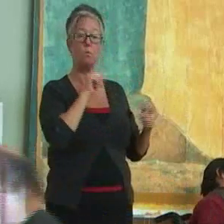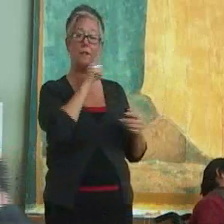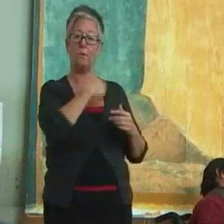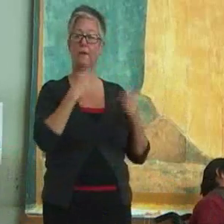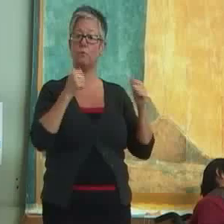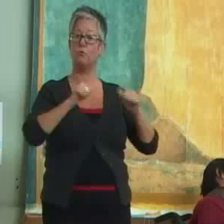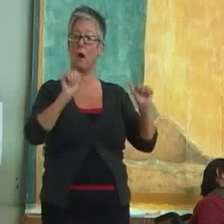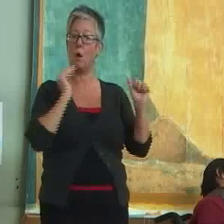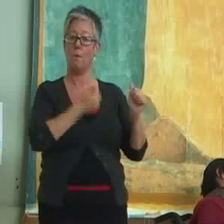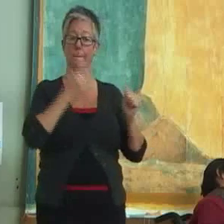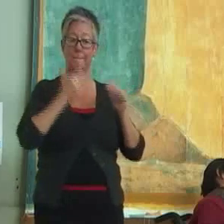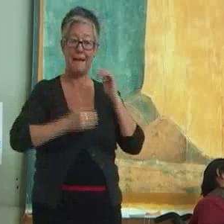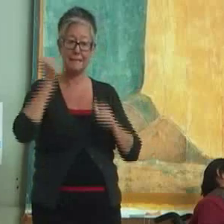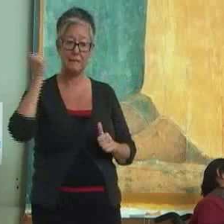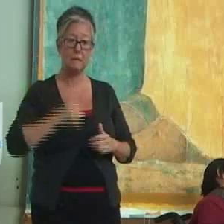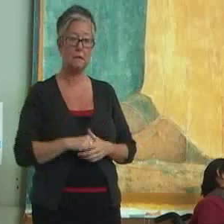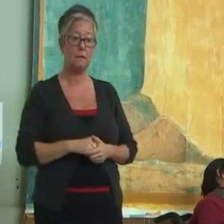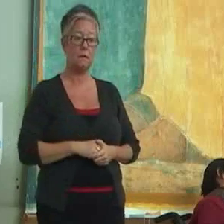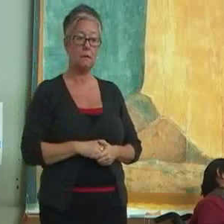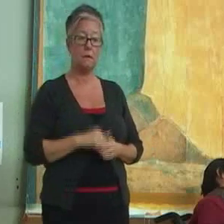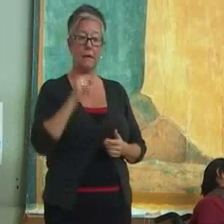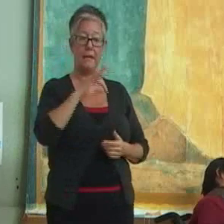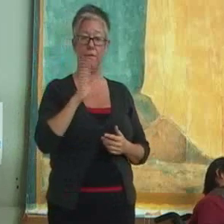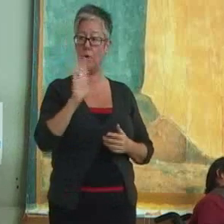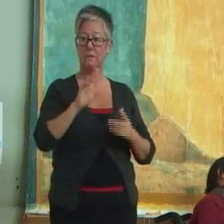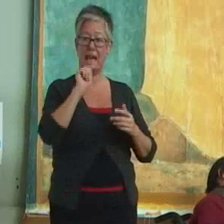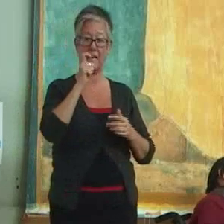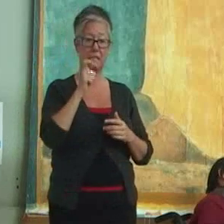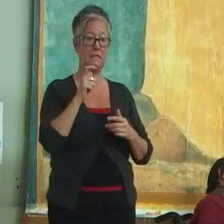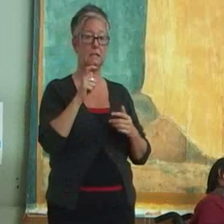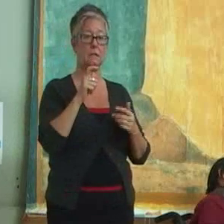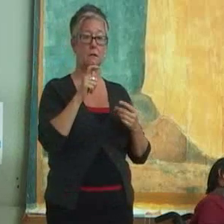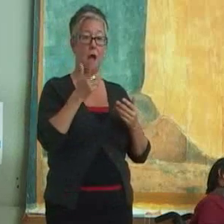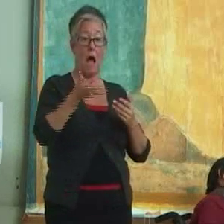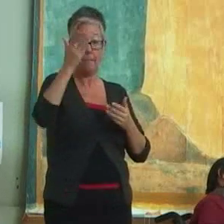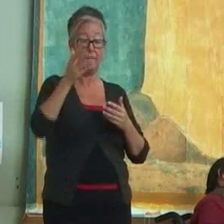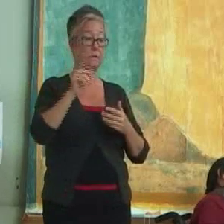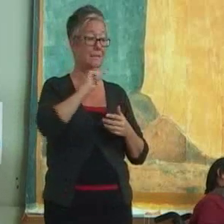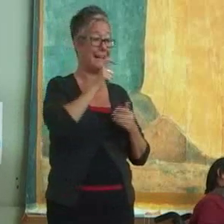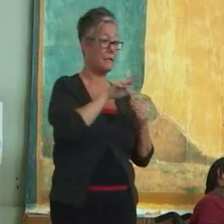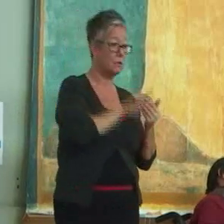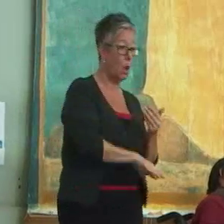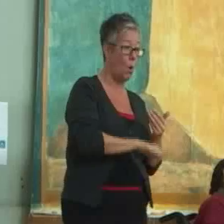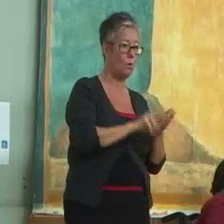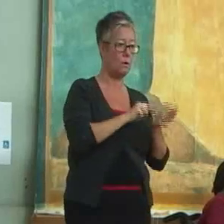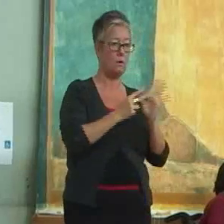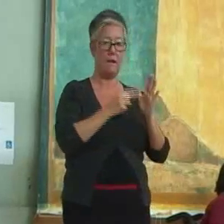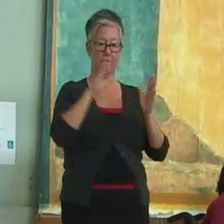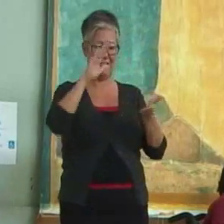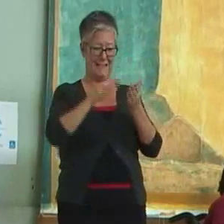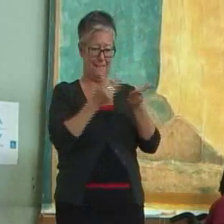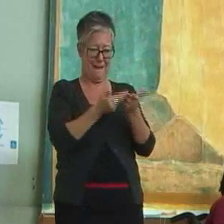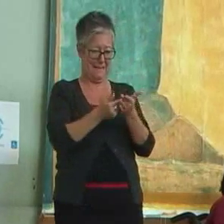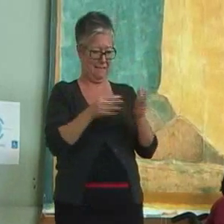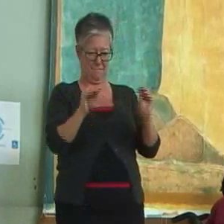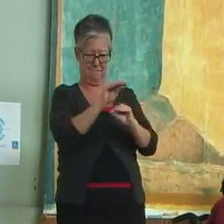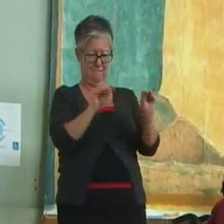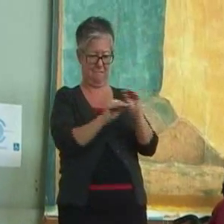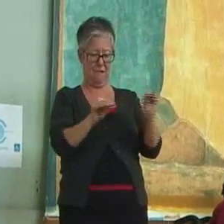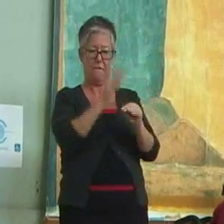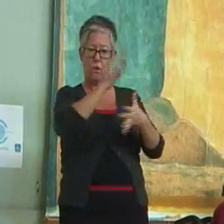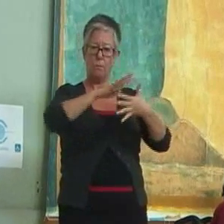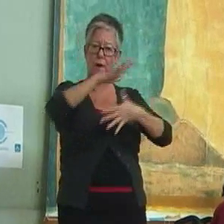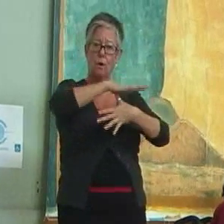invest. And if you simply freeze your taxes or lower your taxes, there's less money to invest in people. Whether it's